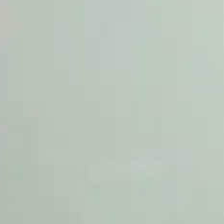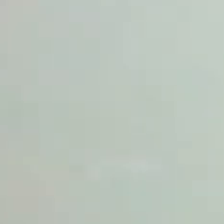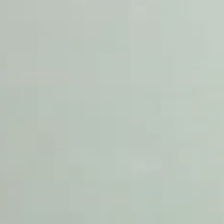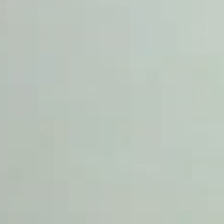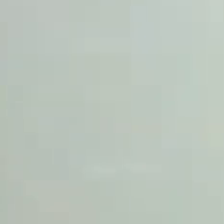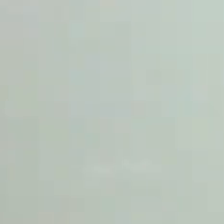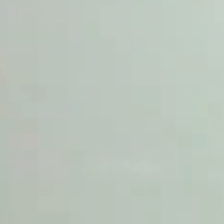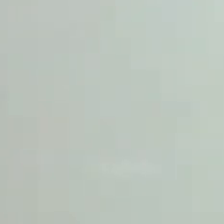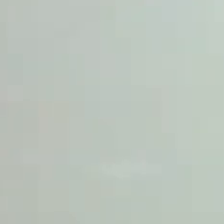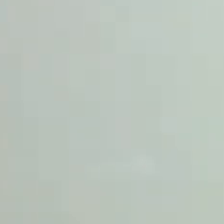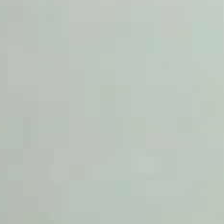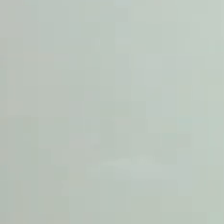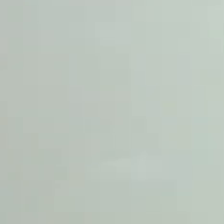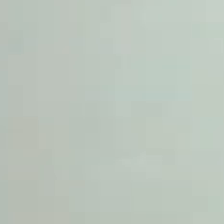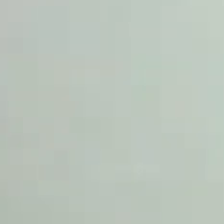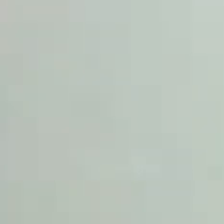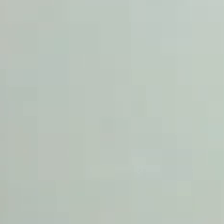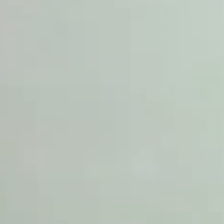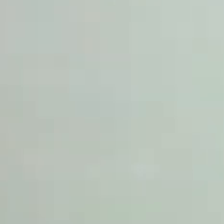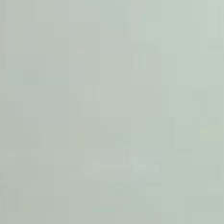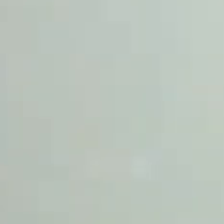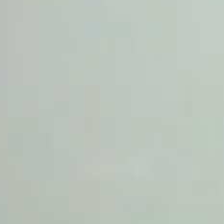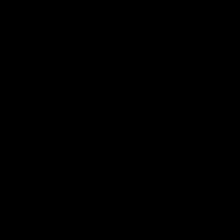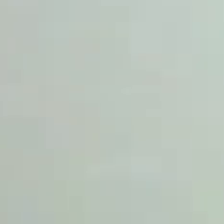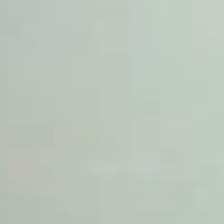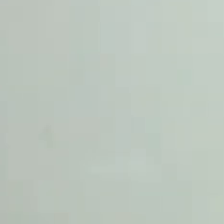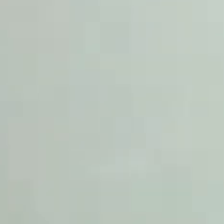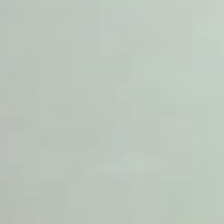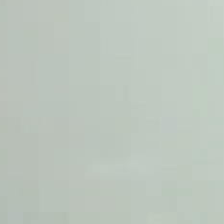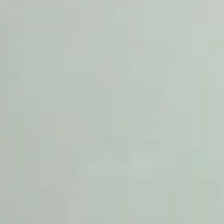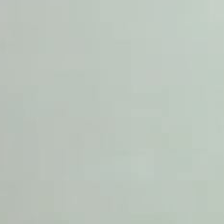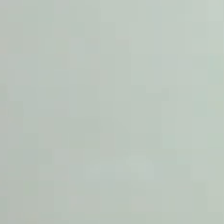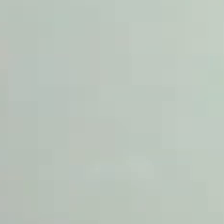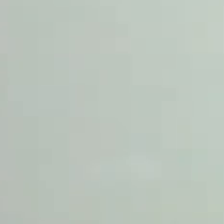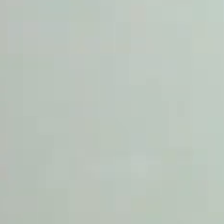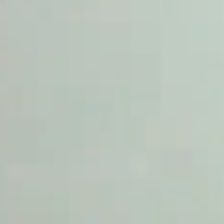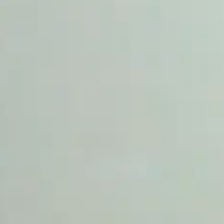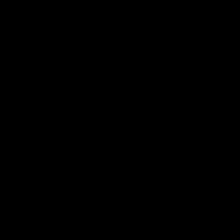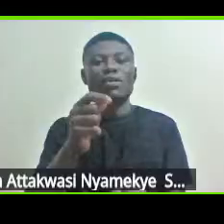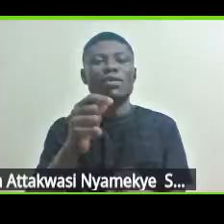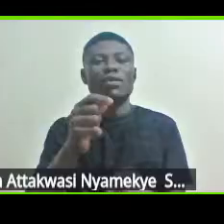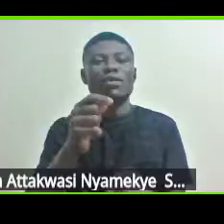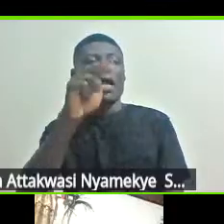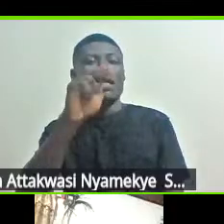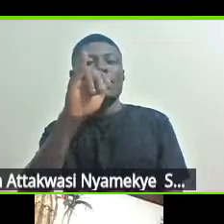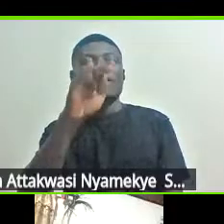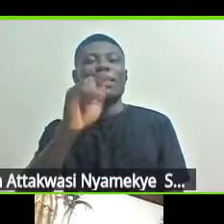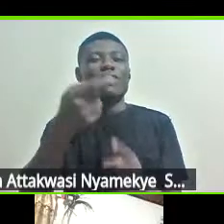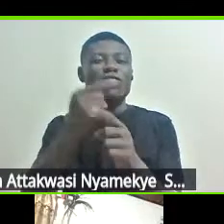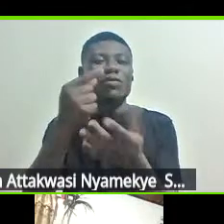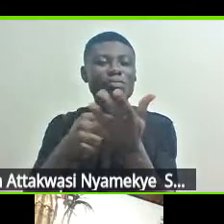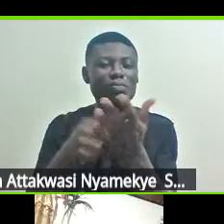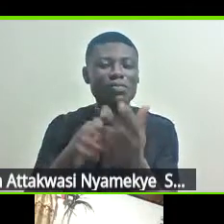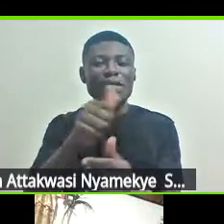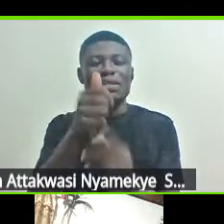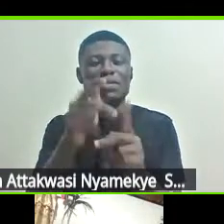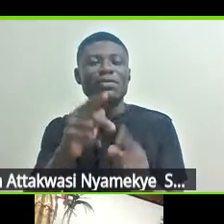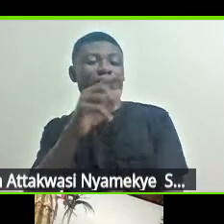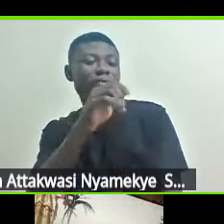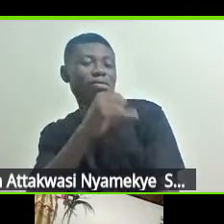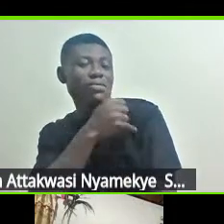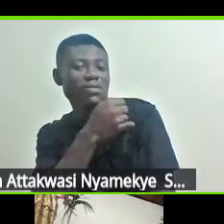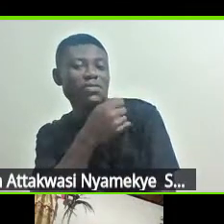from Ghana. Carol from France. Olivia from Ghana. Benitha from Rwanda. Vivian from Ghana. Jacob from